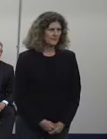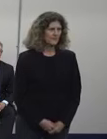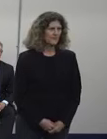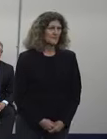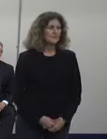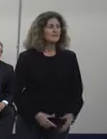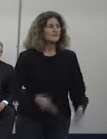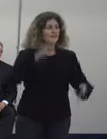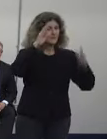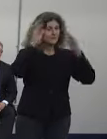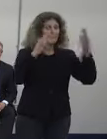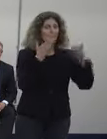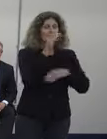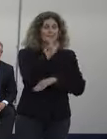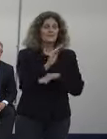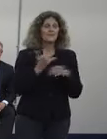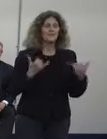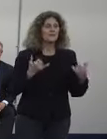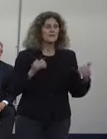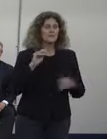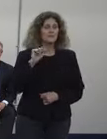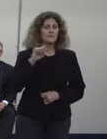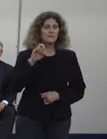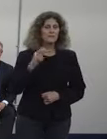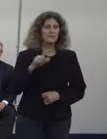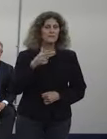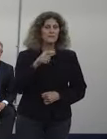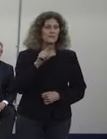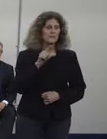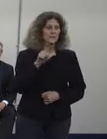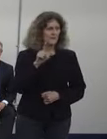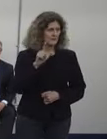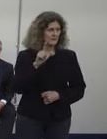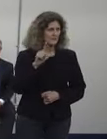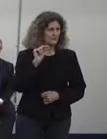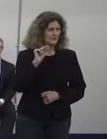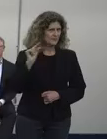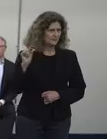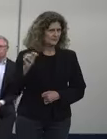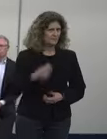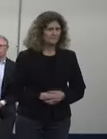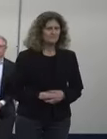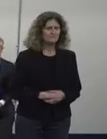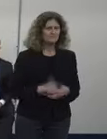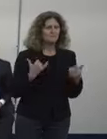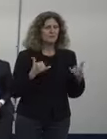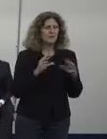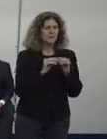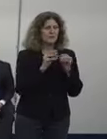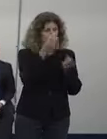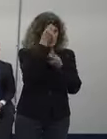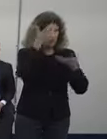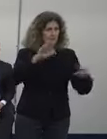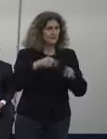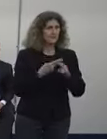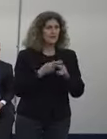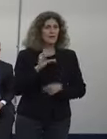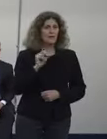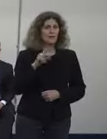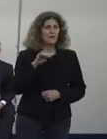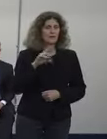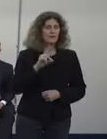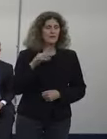Good afternoon. Today is March 21st, 2020. Today's media briefing on COVID-19